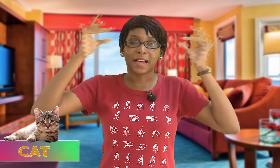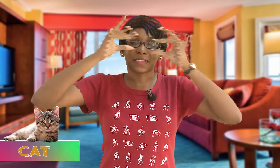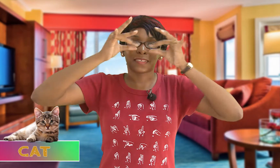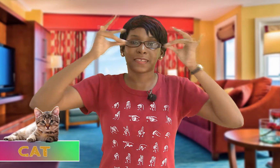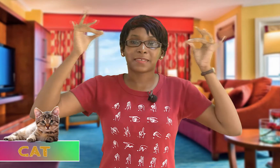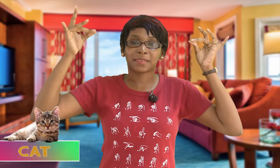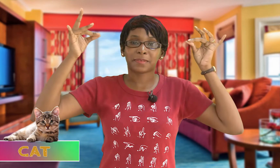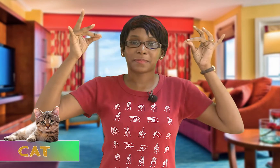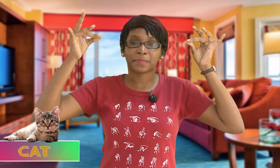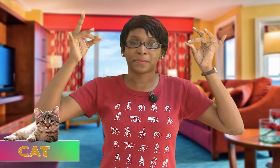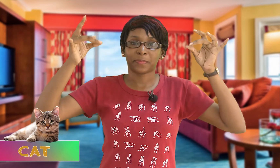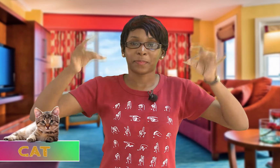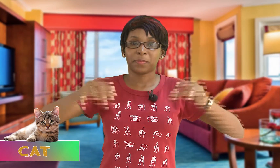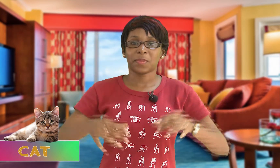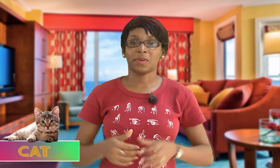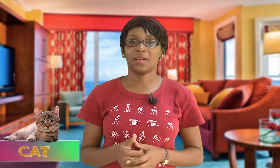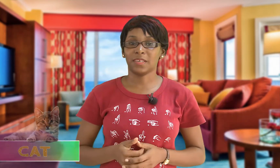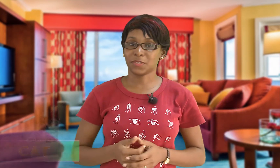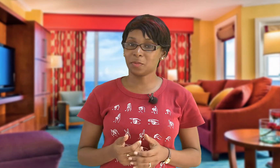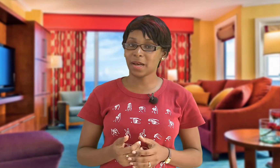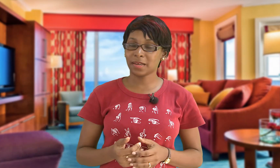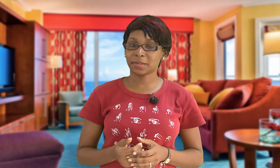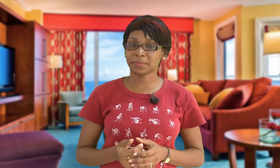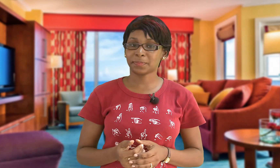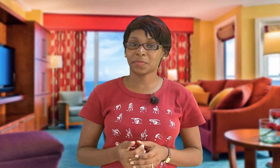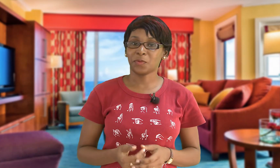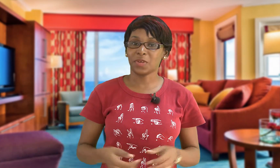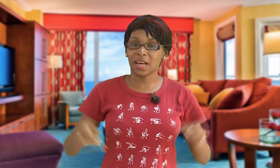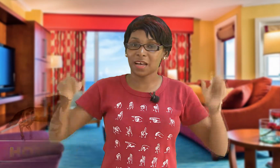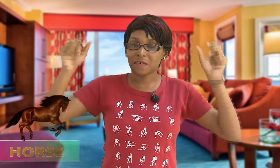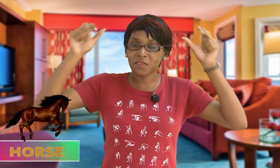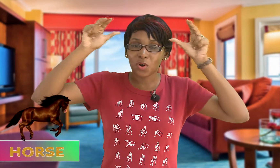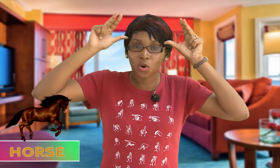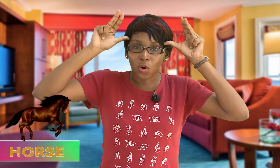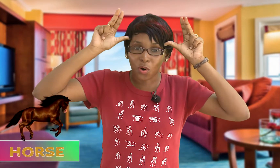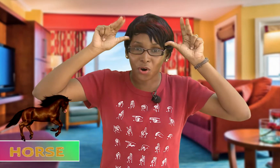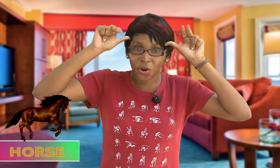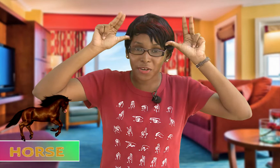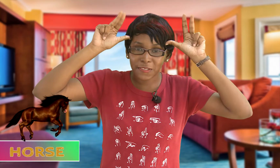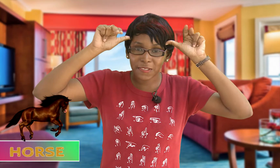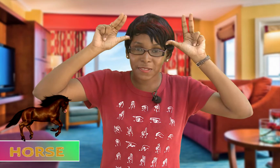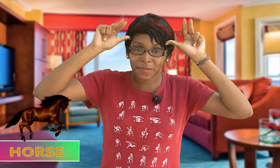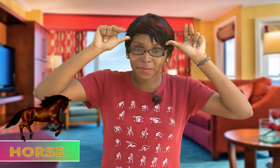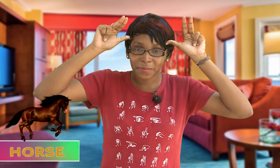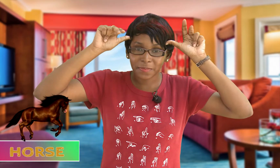Cat. Let's go back. We have horse.